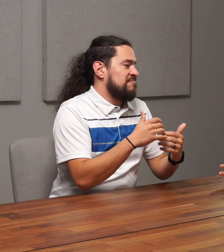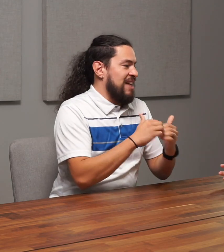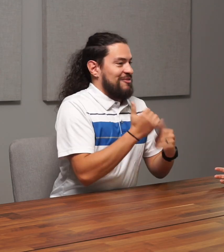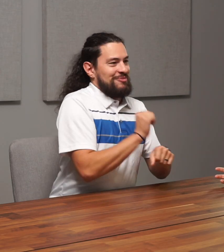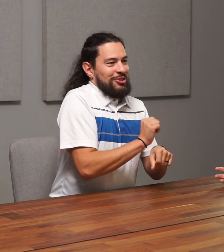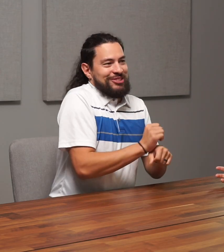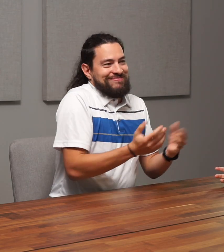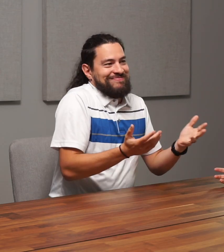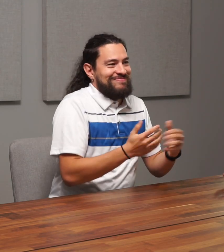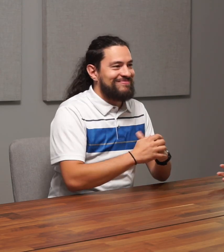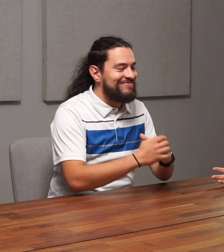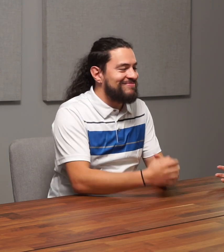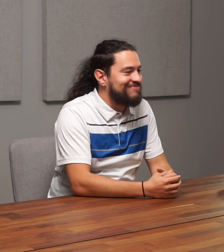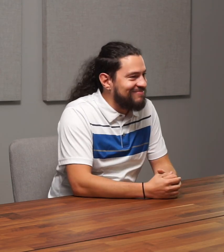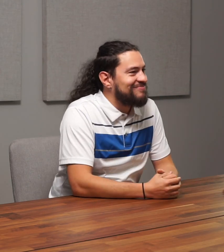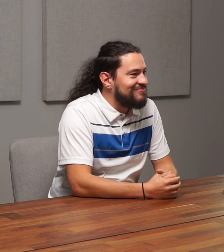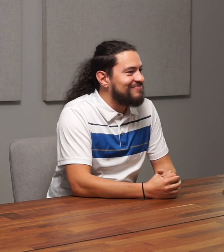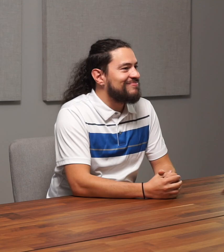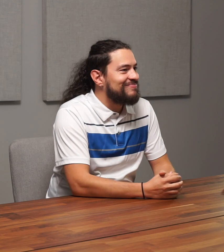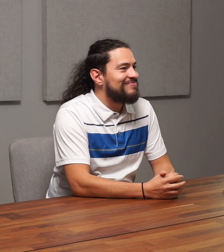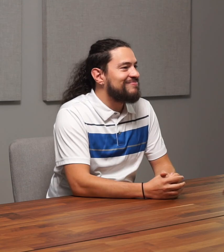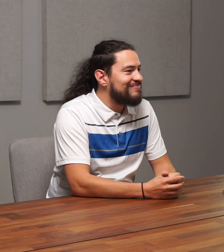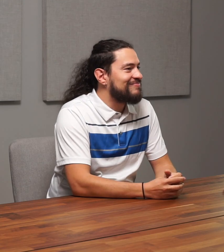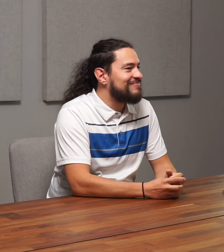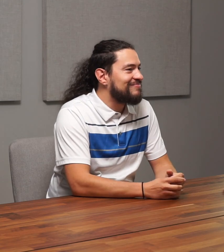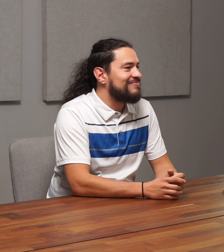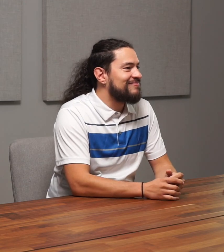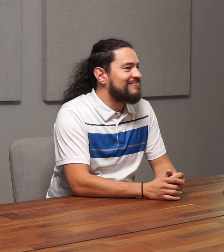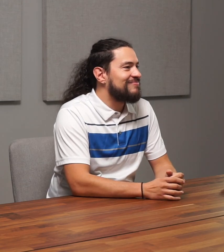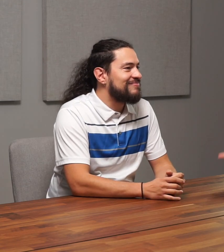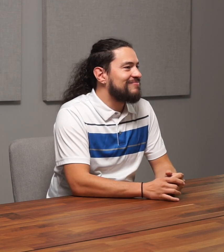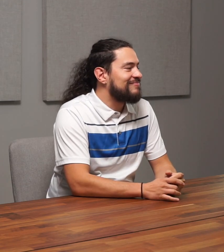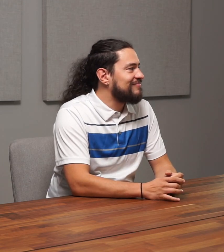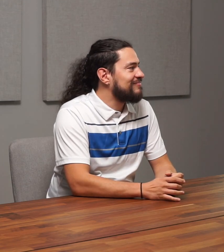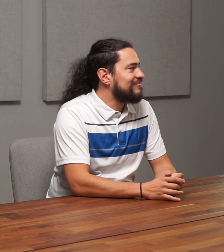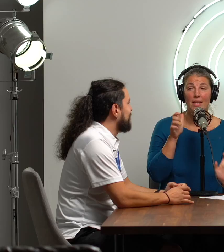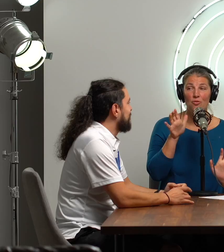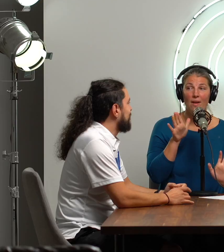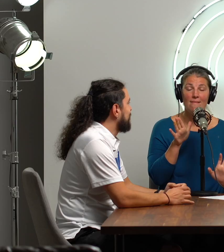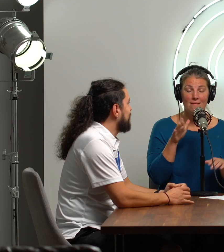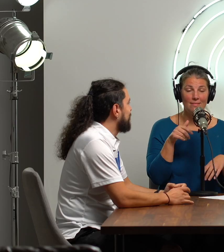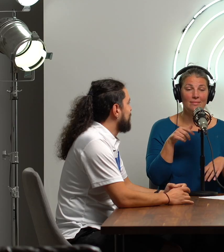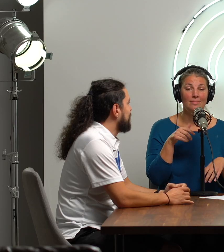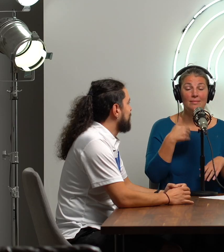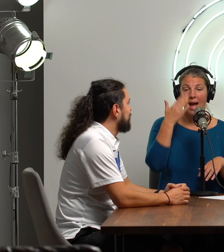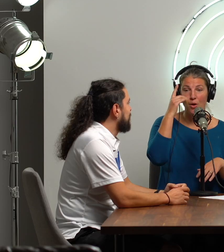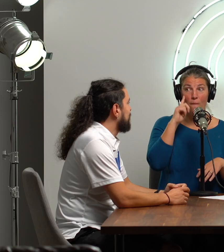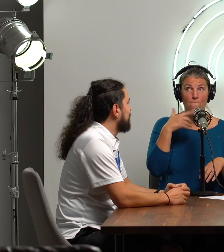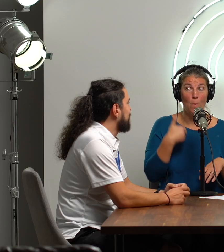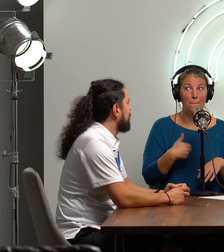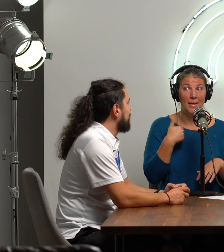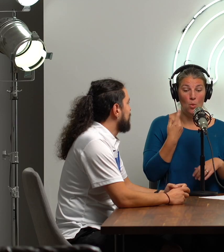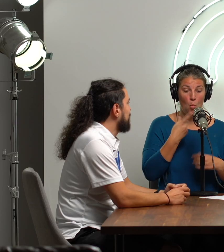understand without the struggle that's great I know for me one struggle I had